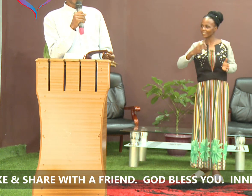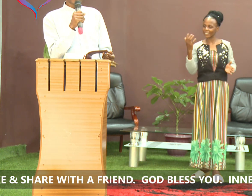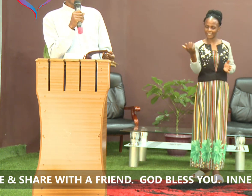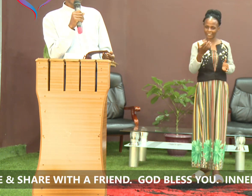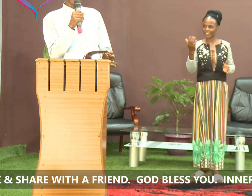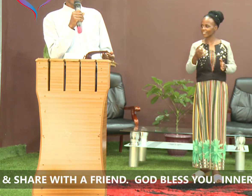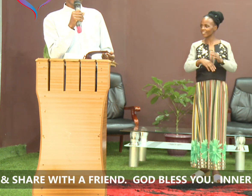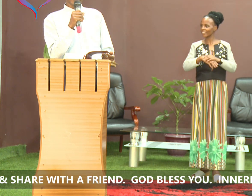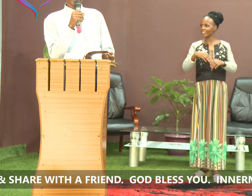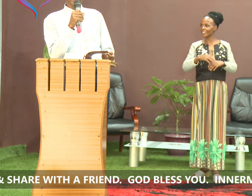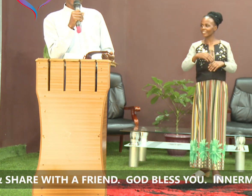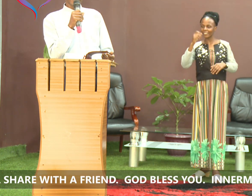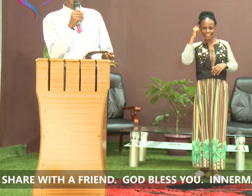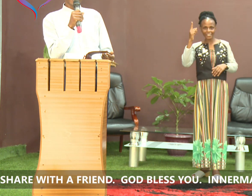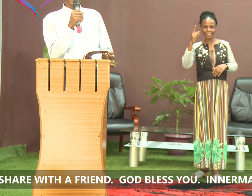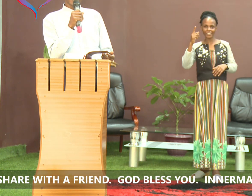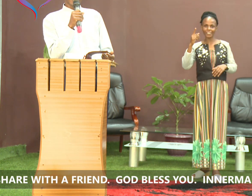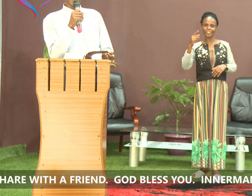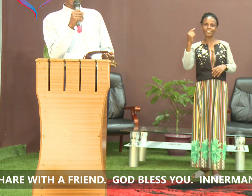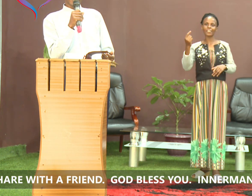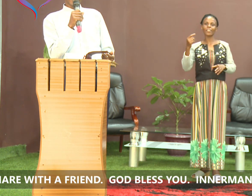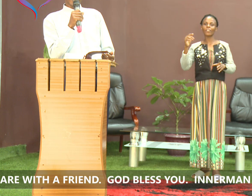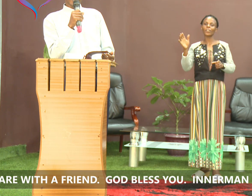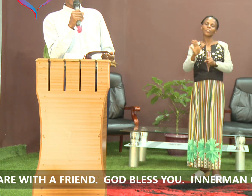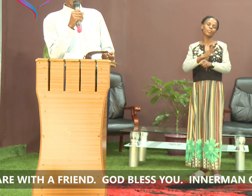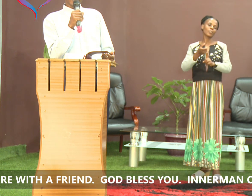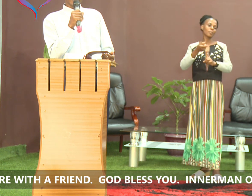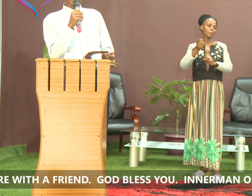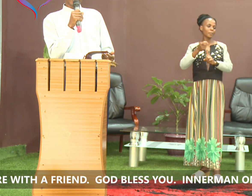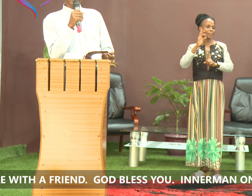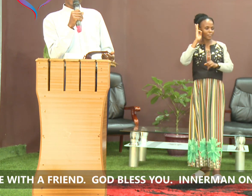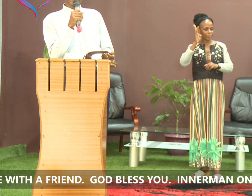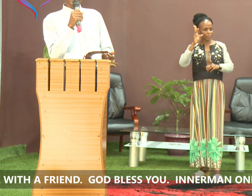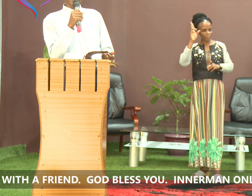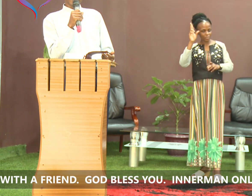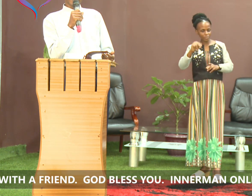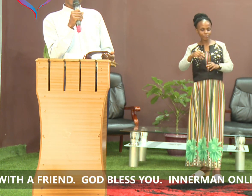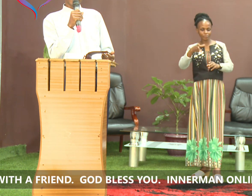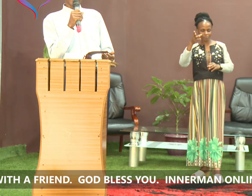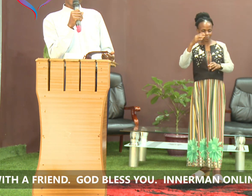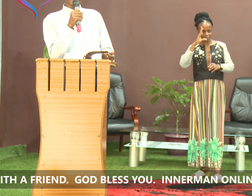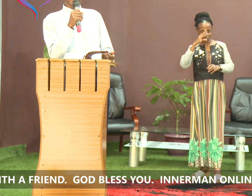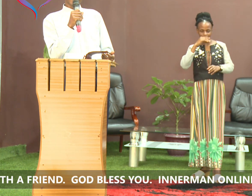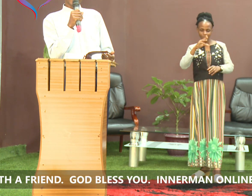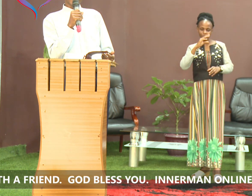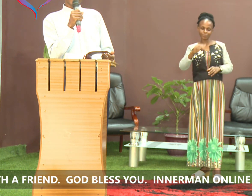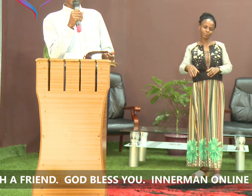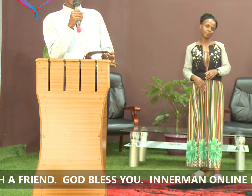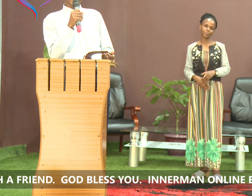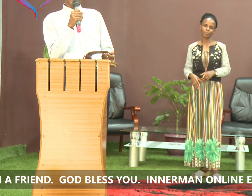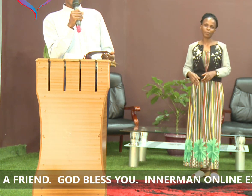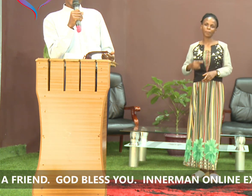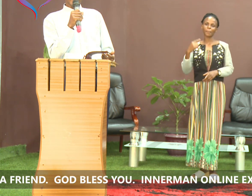them, na jamu chisungu, ogomwezi temugenda kuogira. And it's just we are trained to have a critical mind as